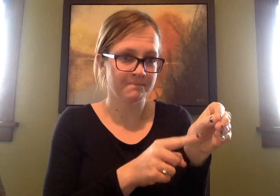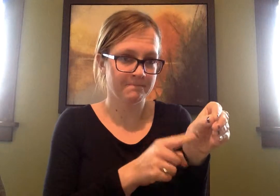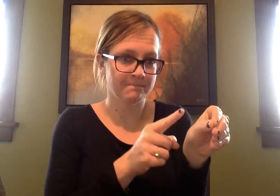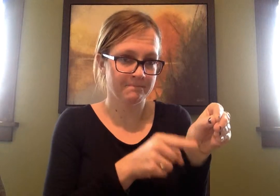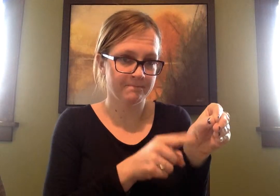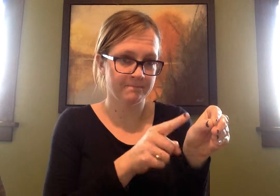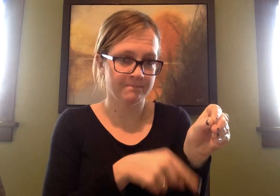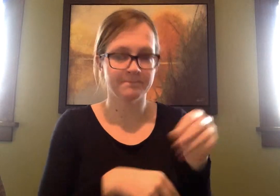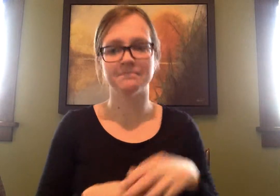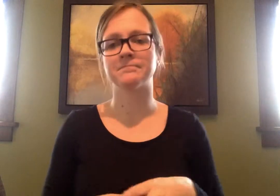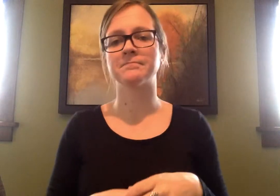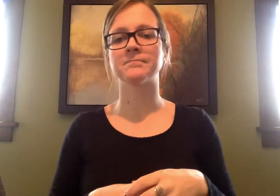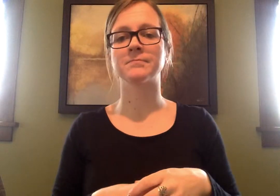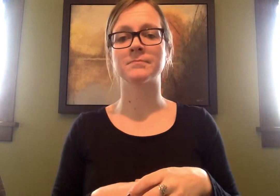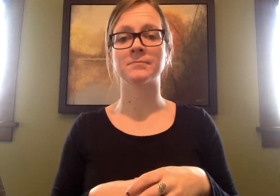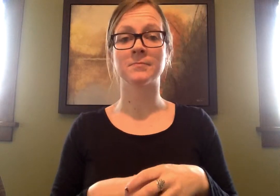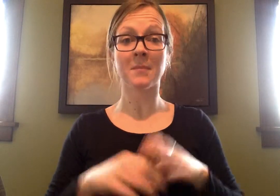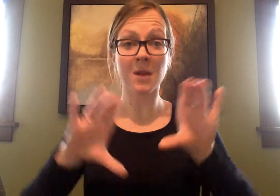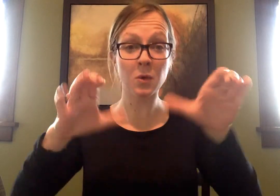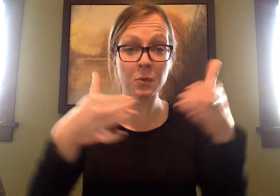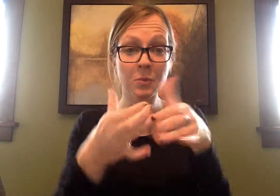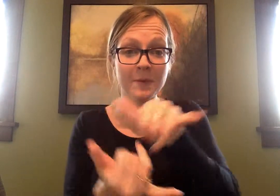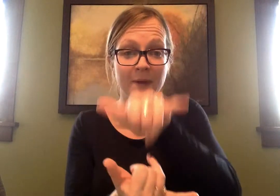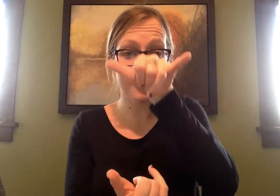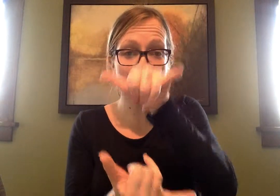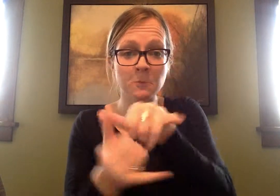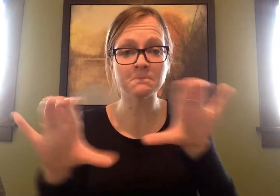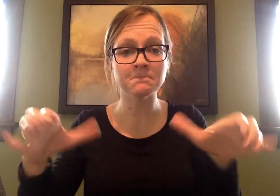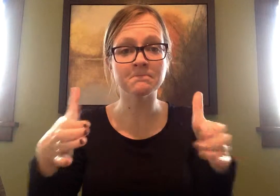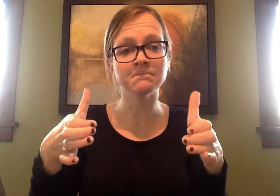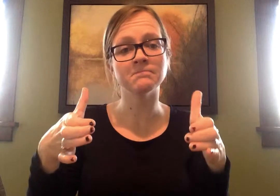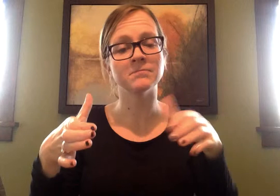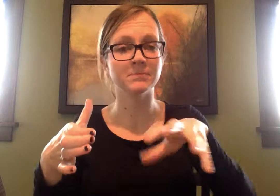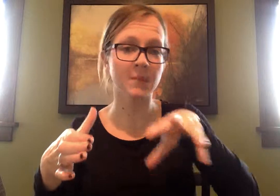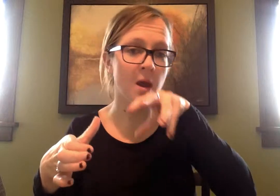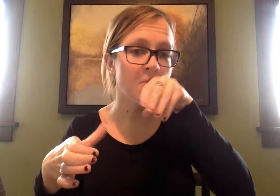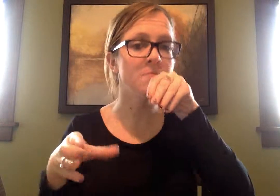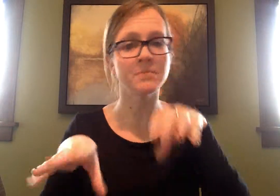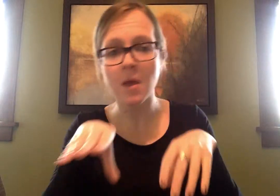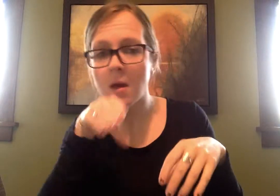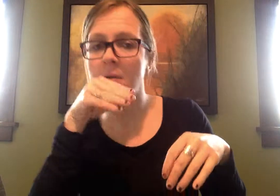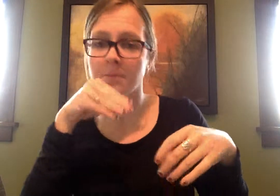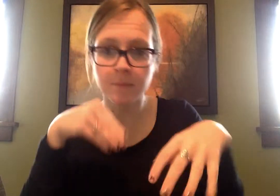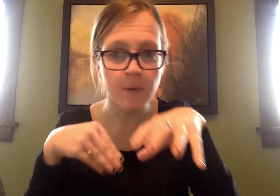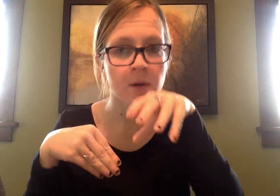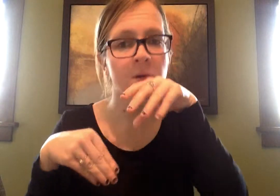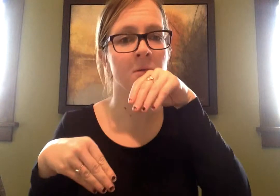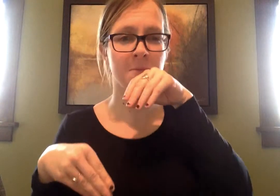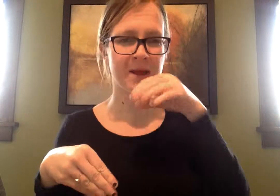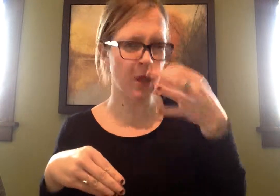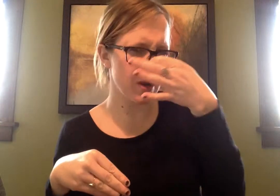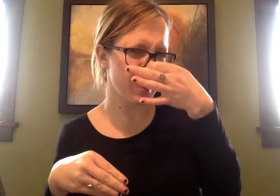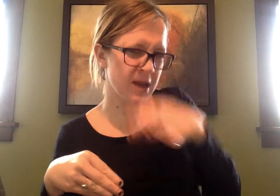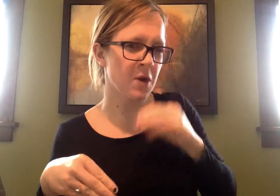A pod of hippopotamuses was grazing along the shore of the Indian Ocean. Suddenly,